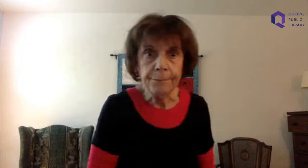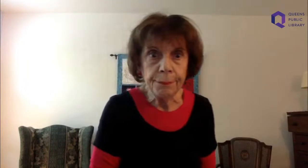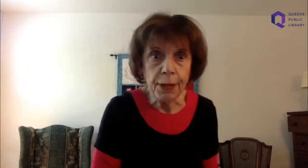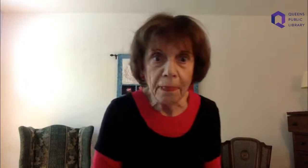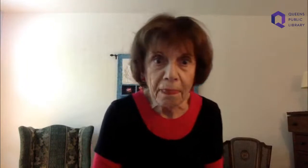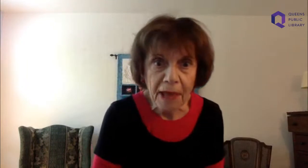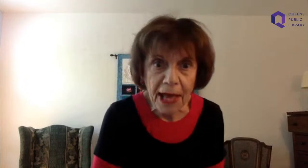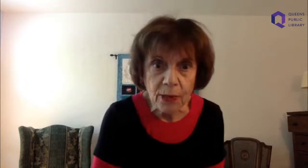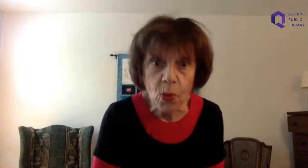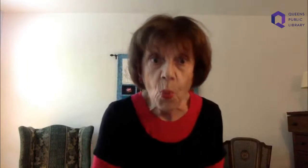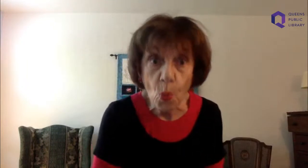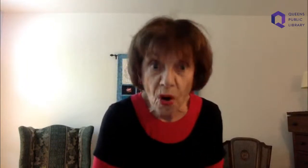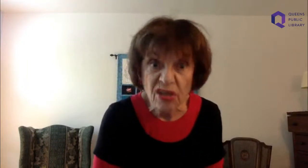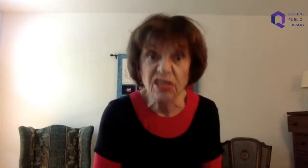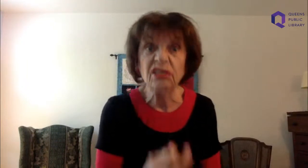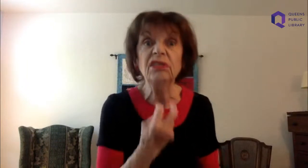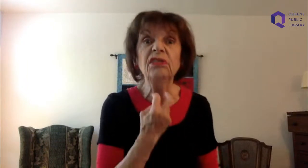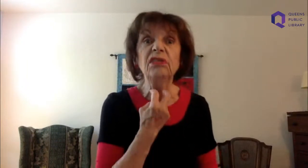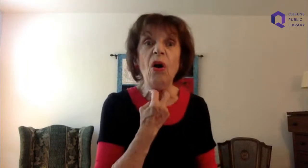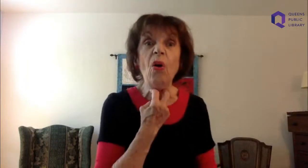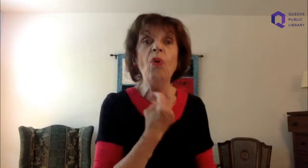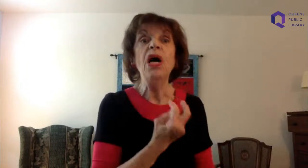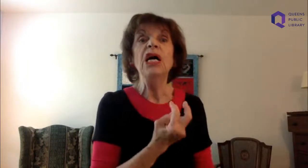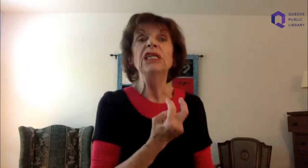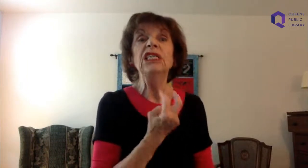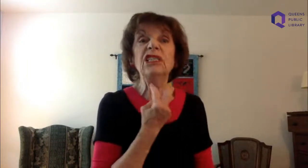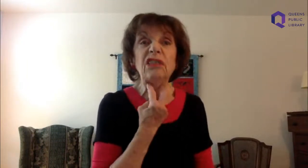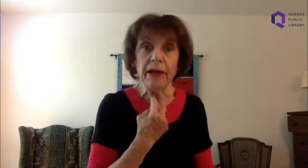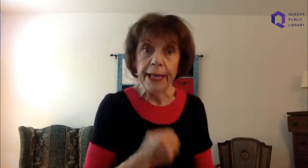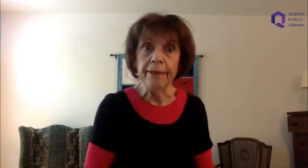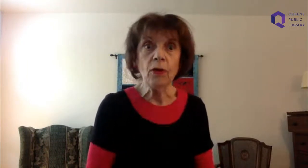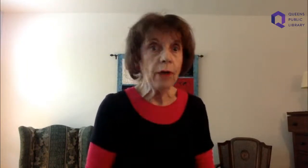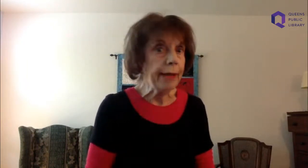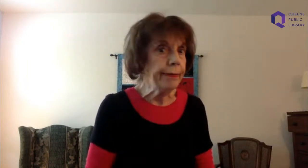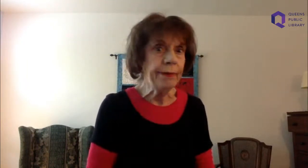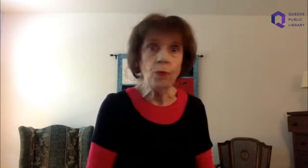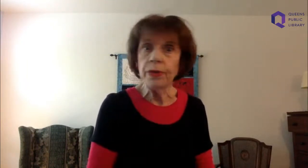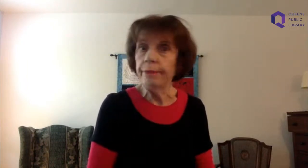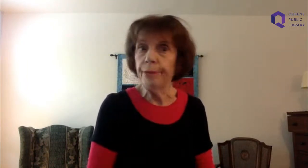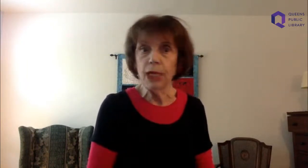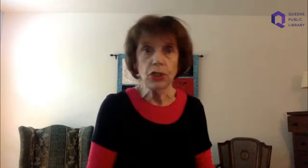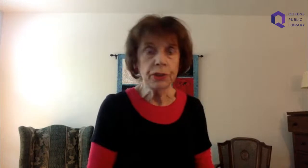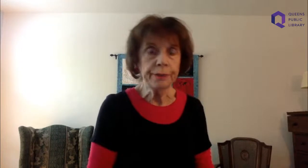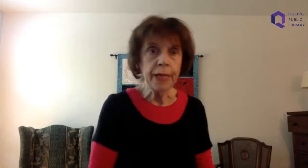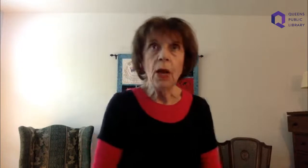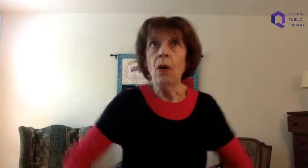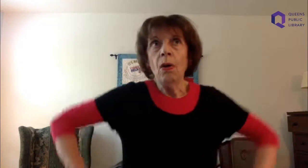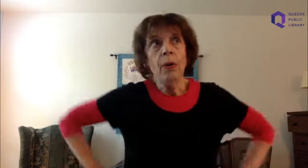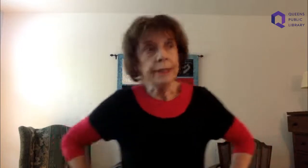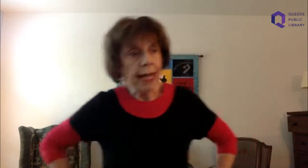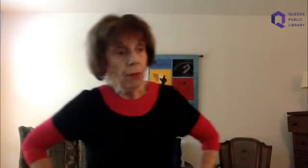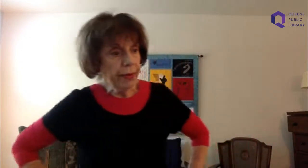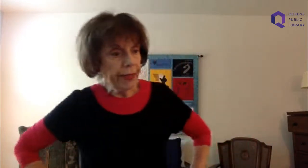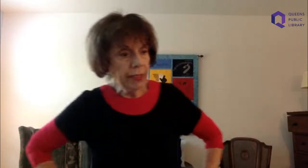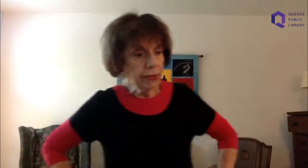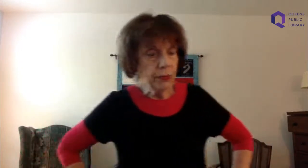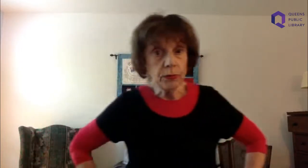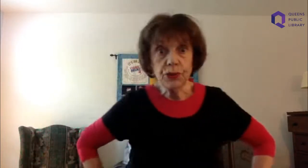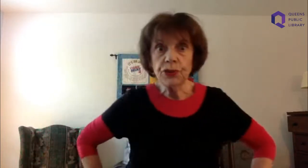Ugh. That was so stuck in the ground, it wouldn't budge. Well, now what are they gonna do?